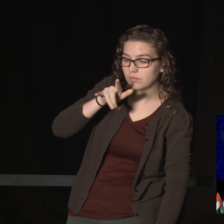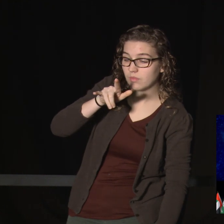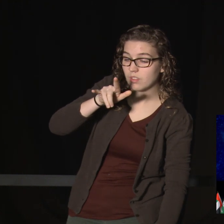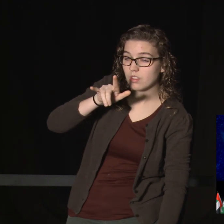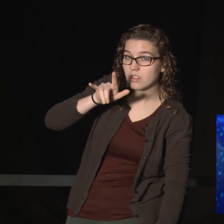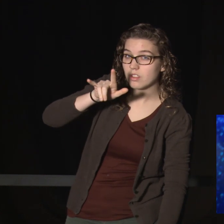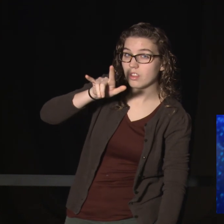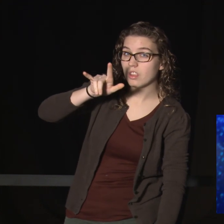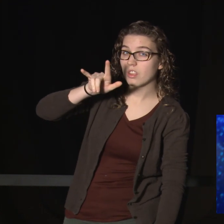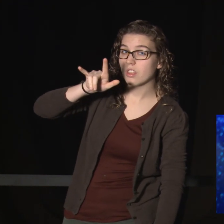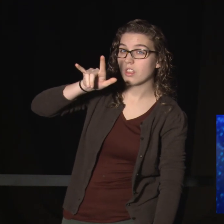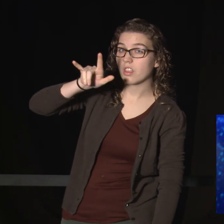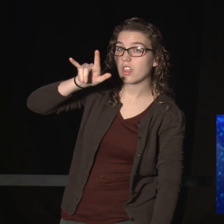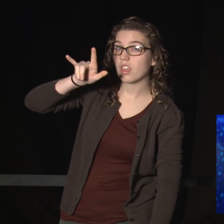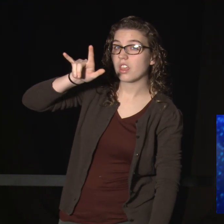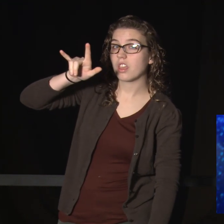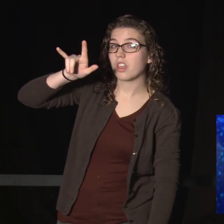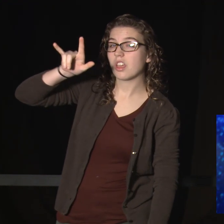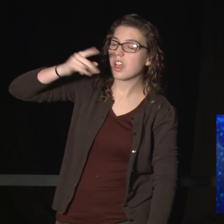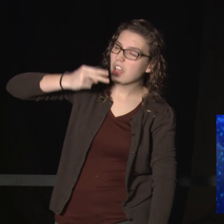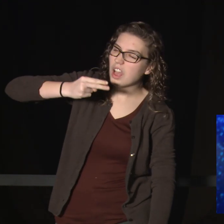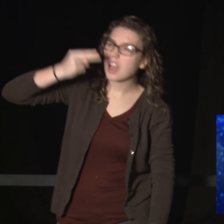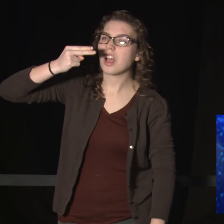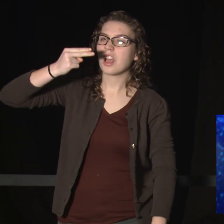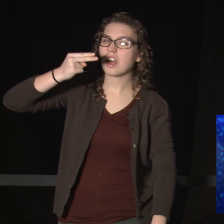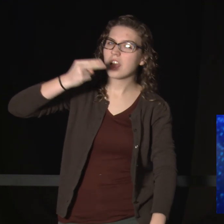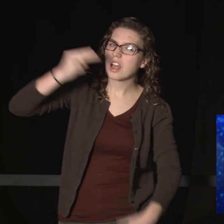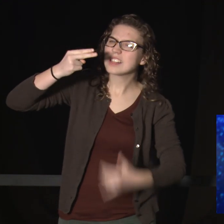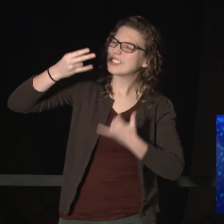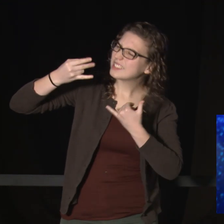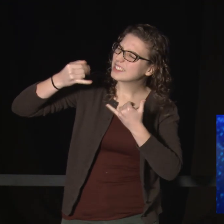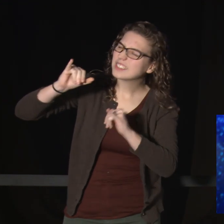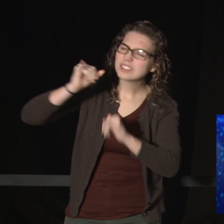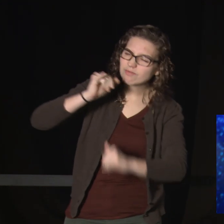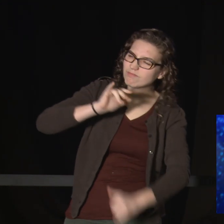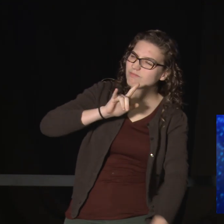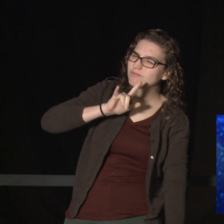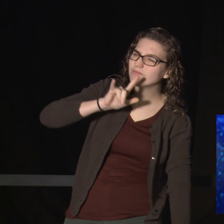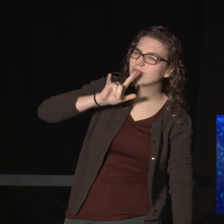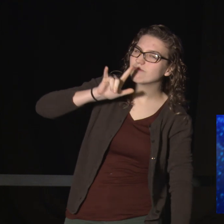higher and higher, higher and still higher.